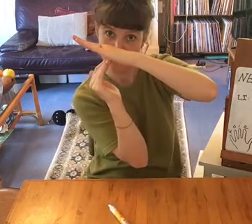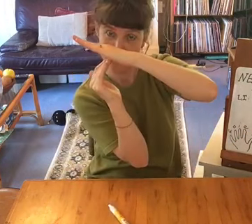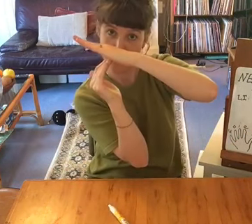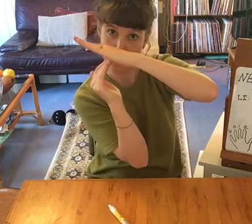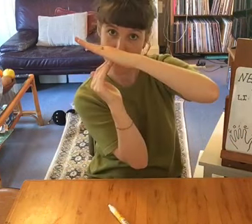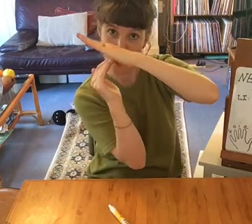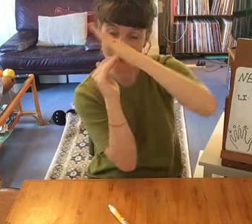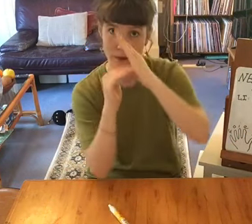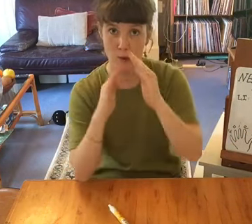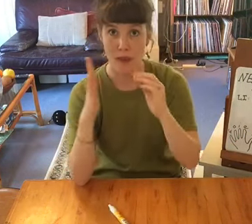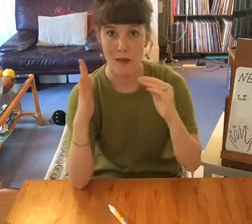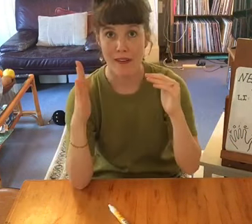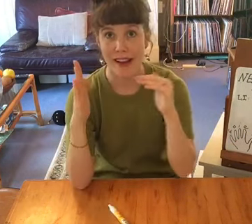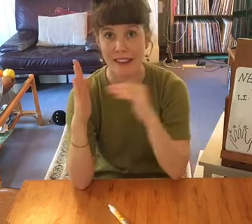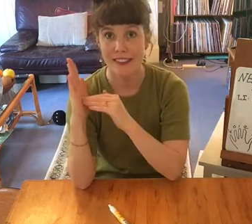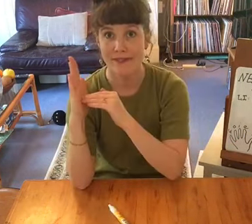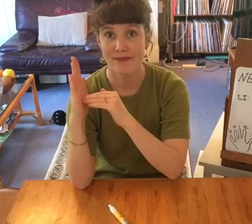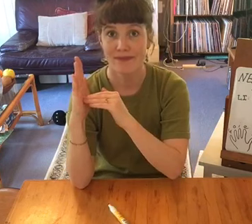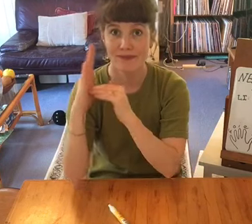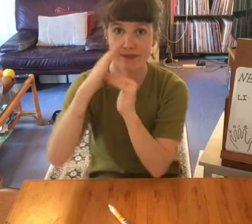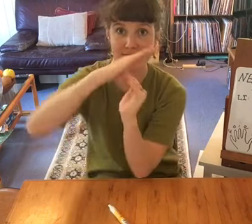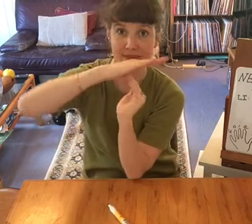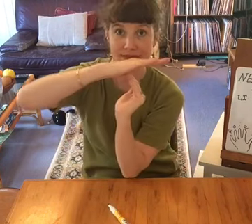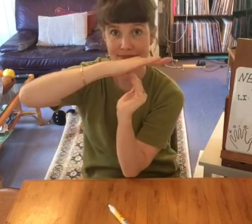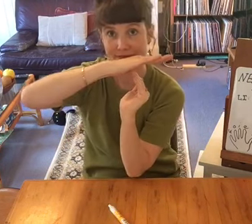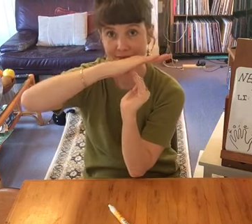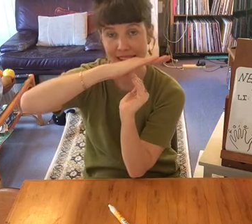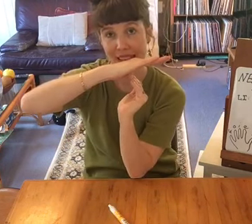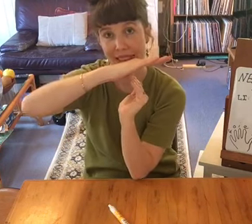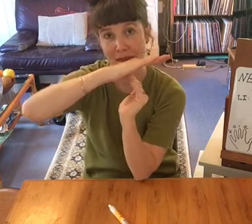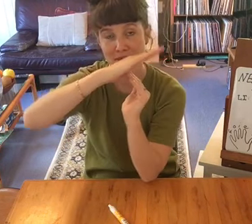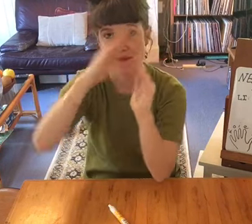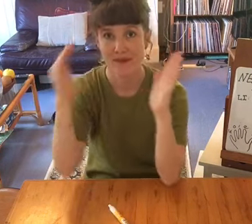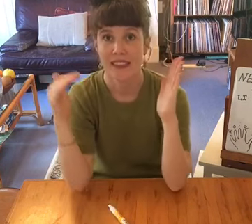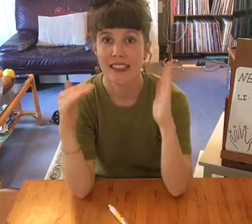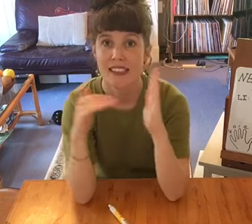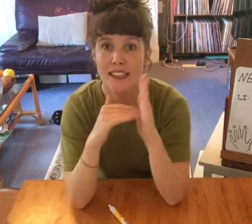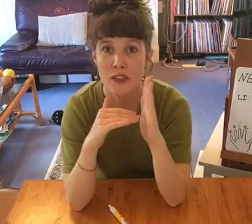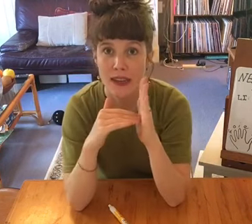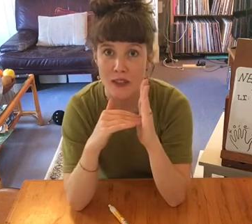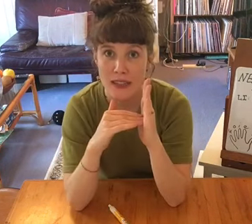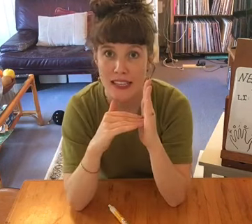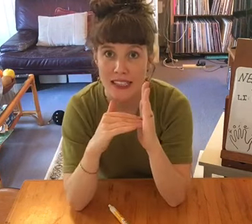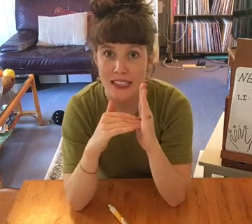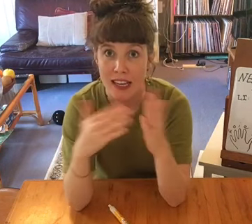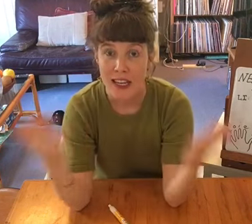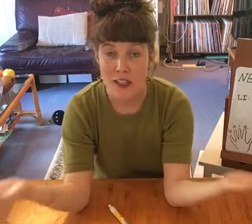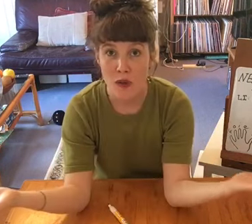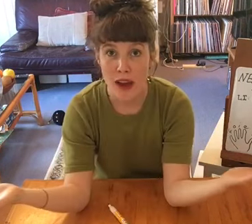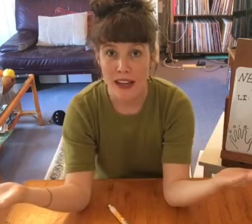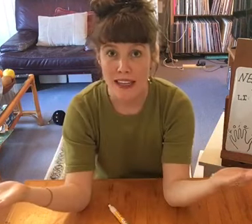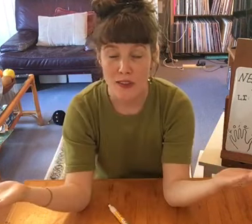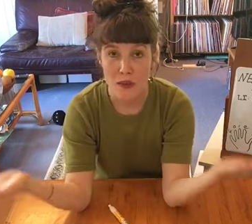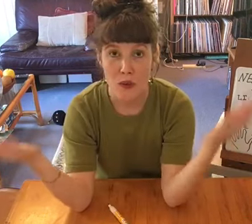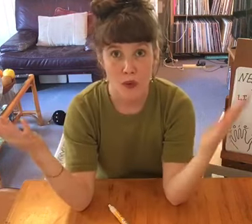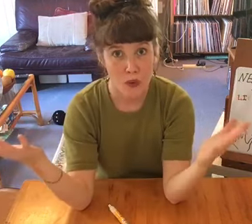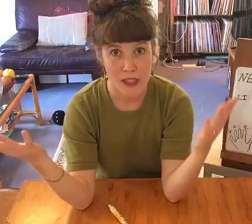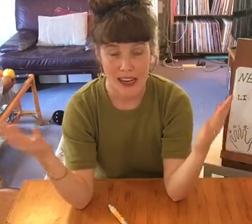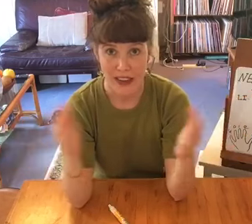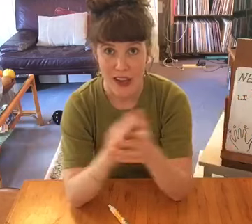like that, or the other way around, like that. So here's your Z. Let's do our letters all together. You